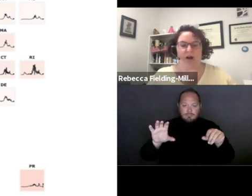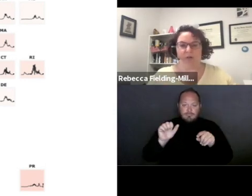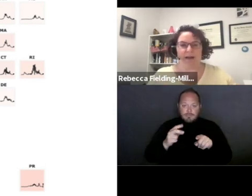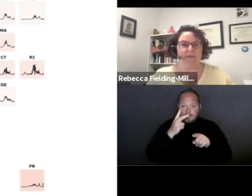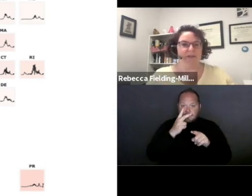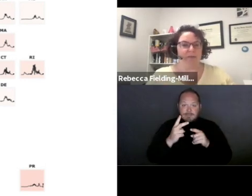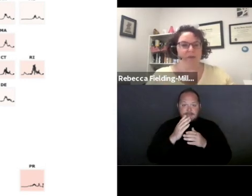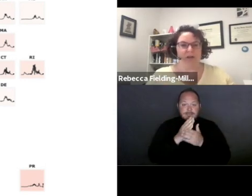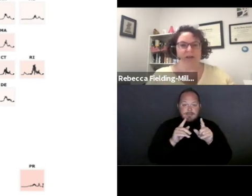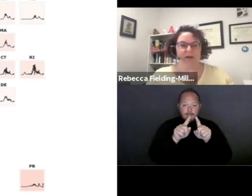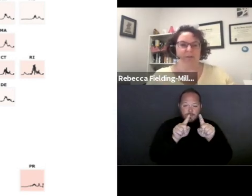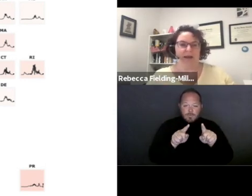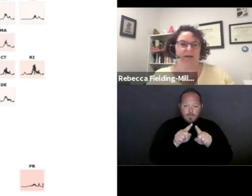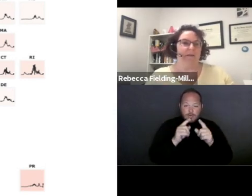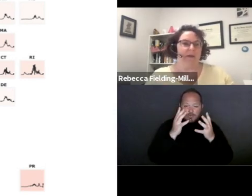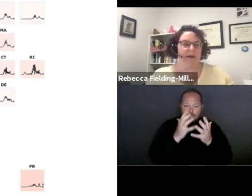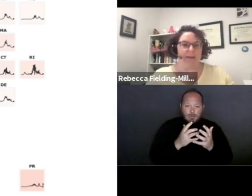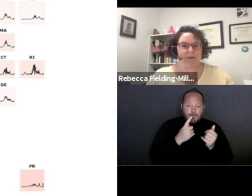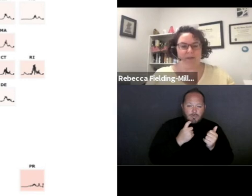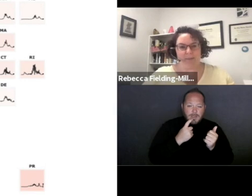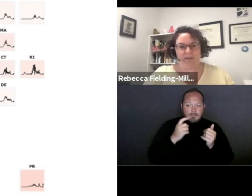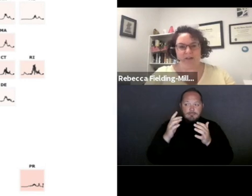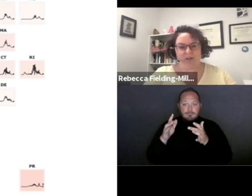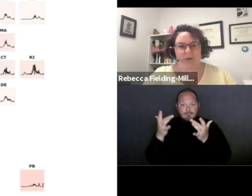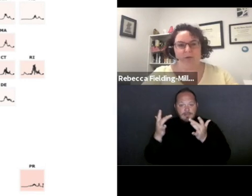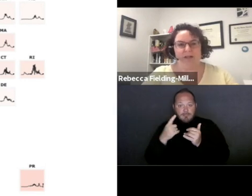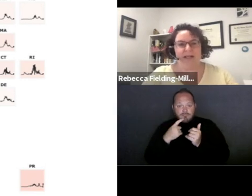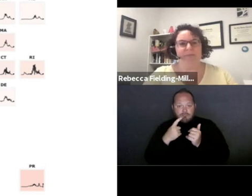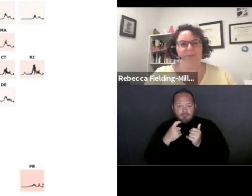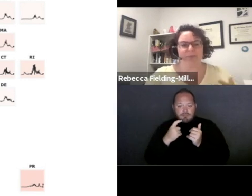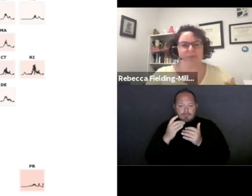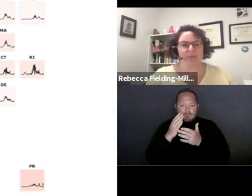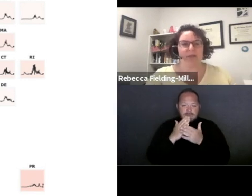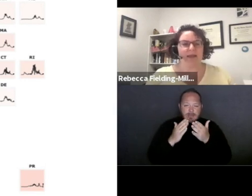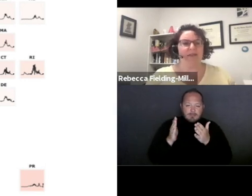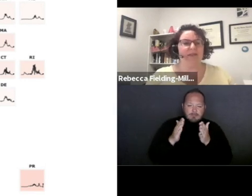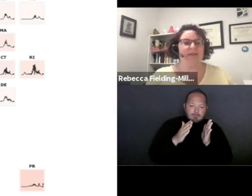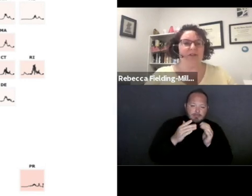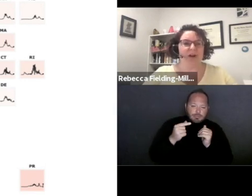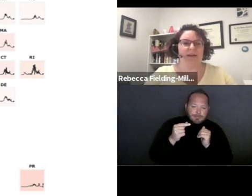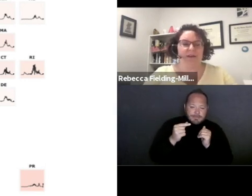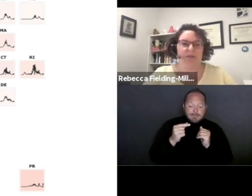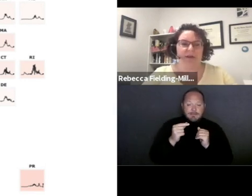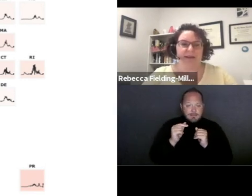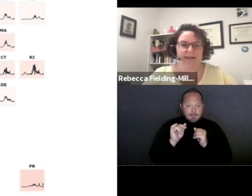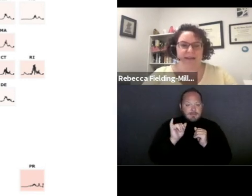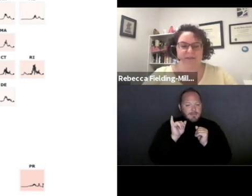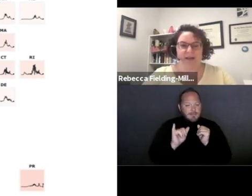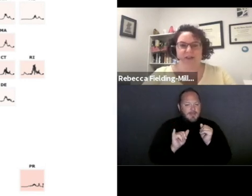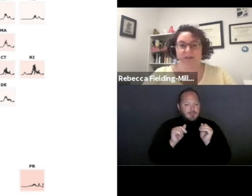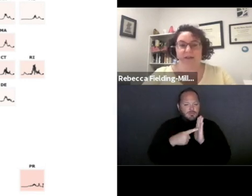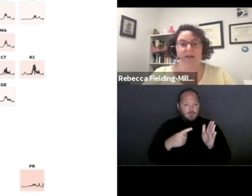are darker red, some of them are lighter red, a couple of them tinge toward green. And this is the trend in